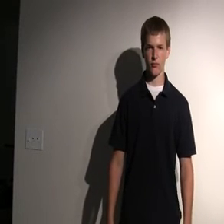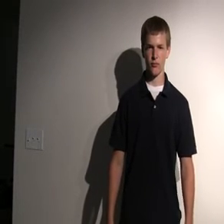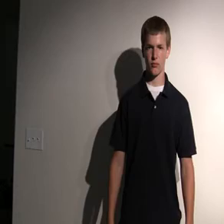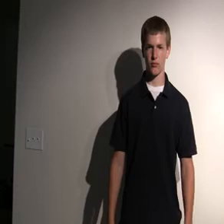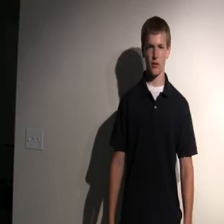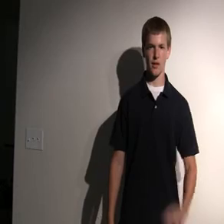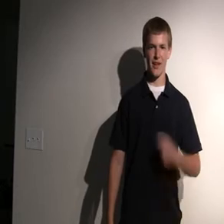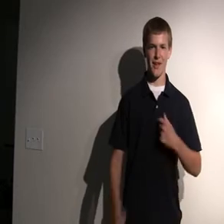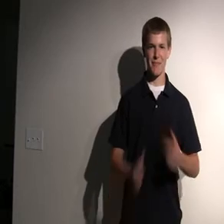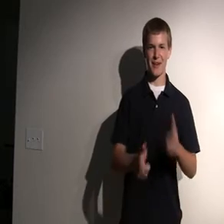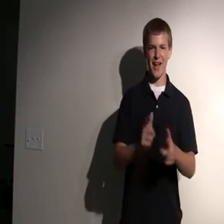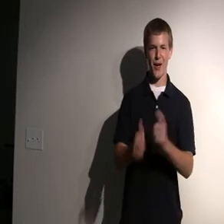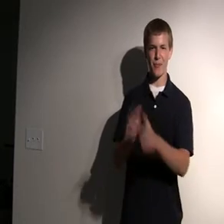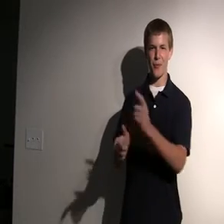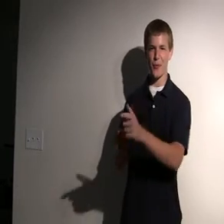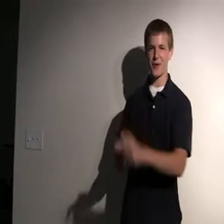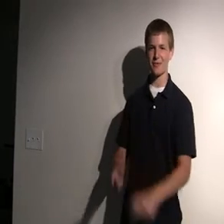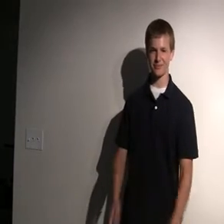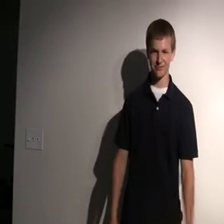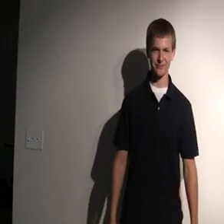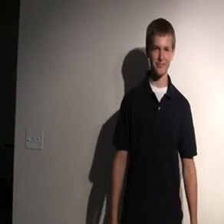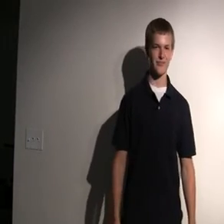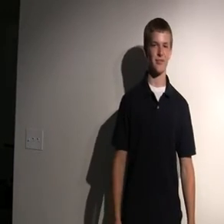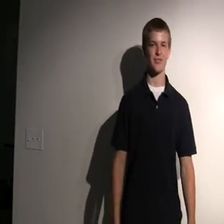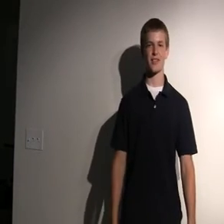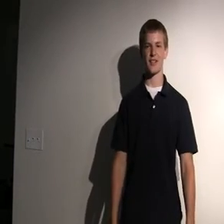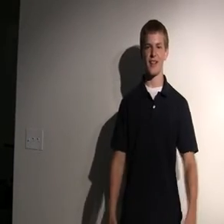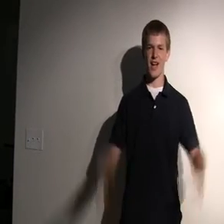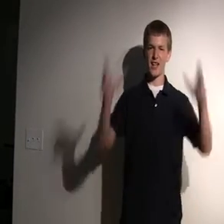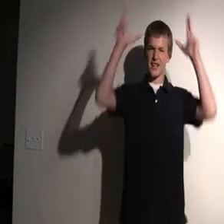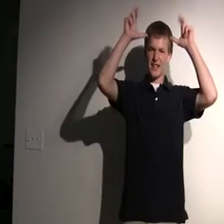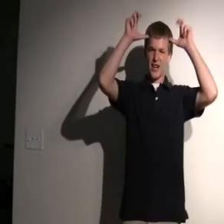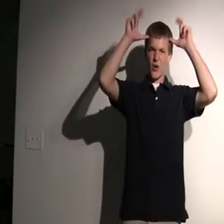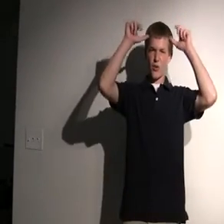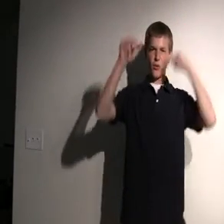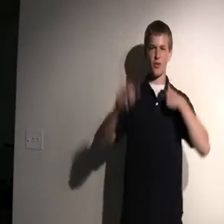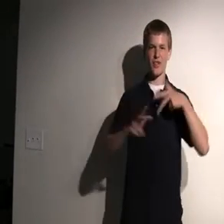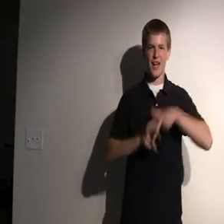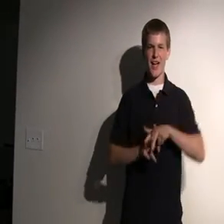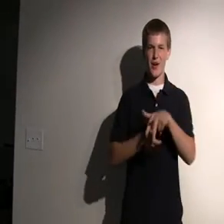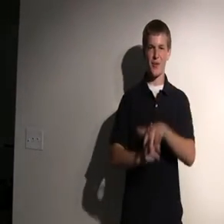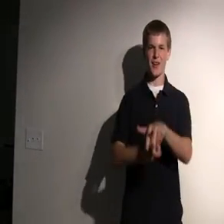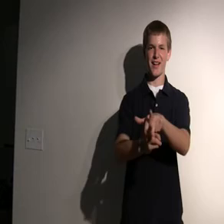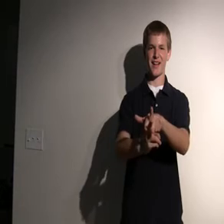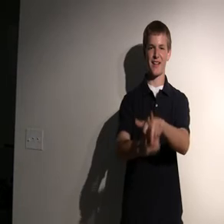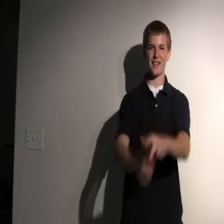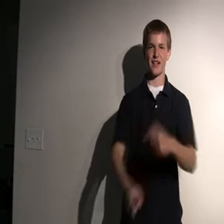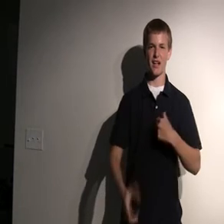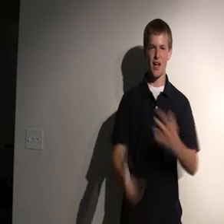I'm a cowboy, I'm a stealer side, I'm